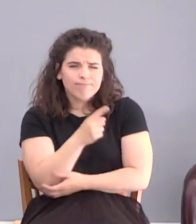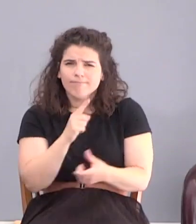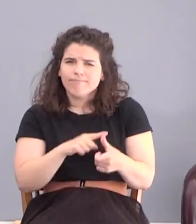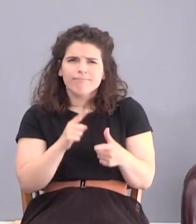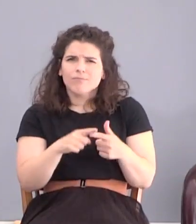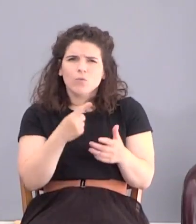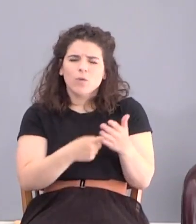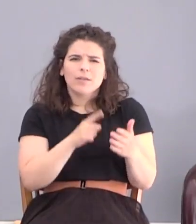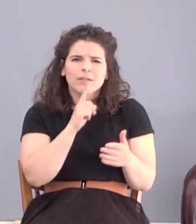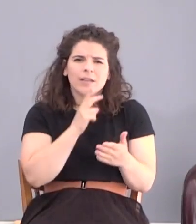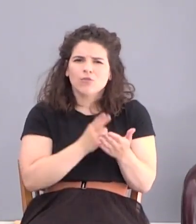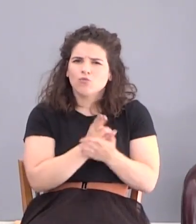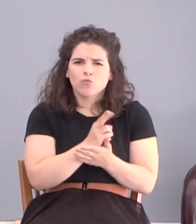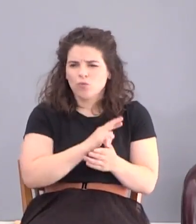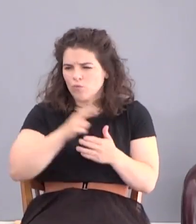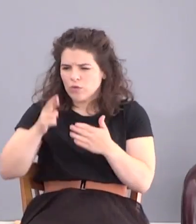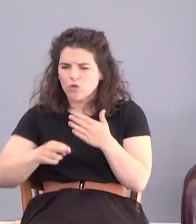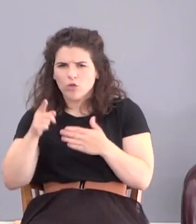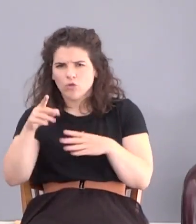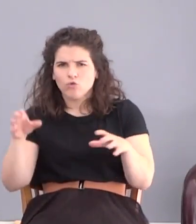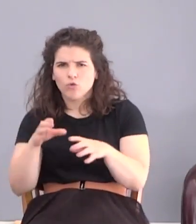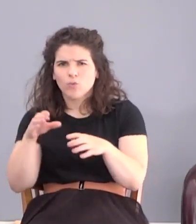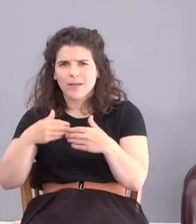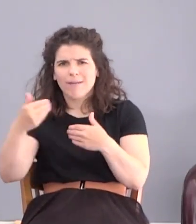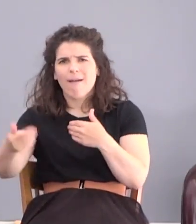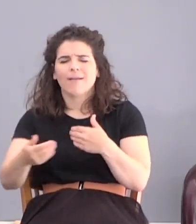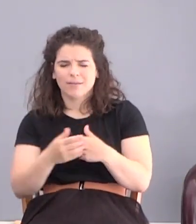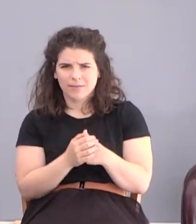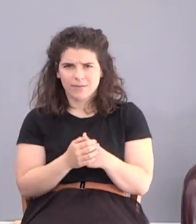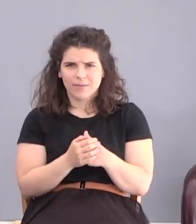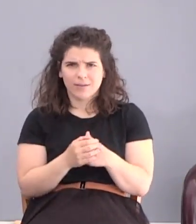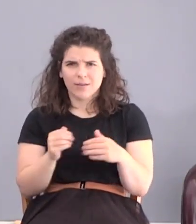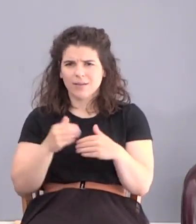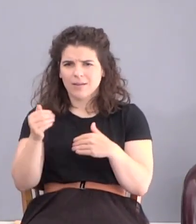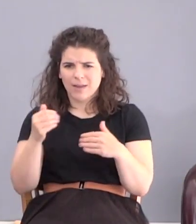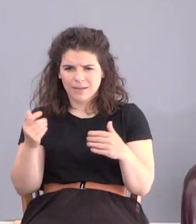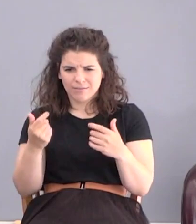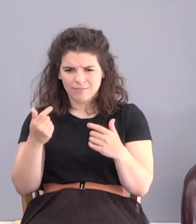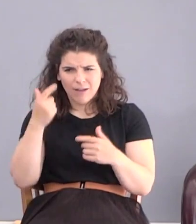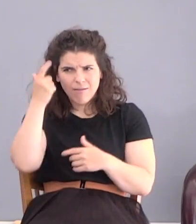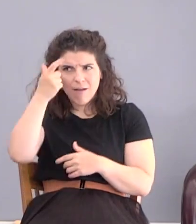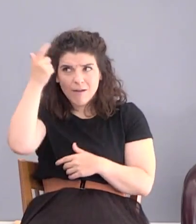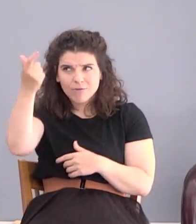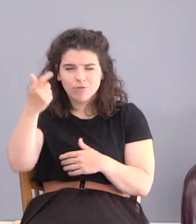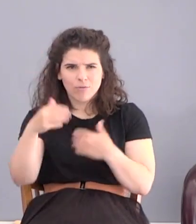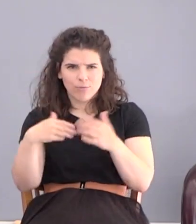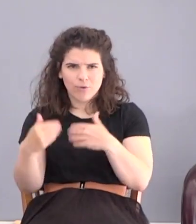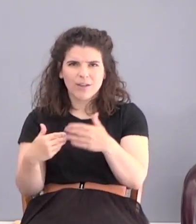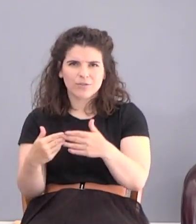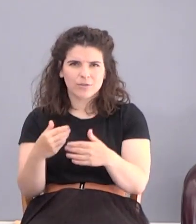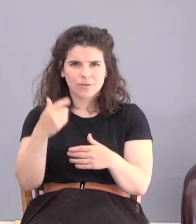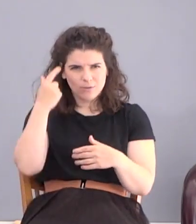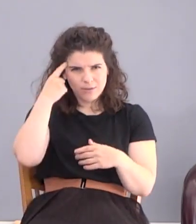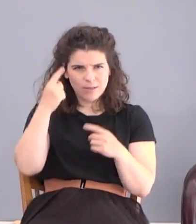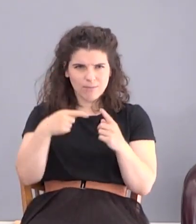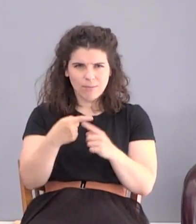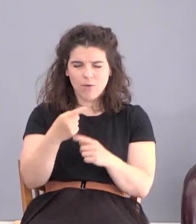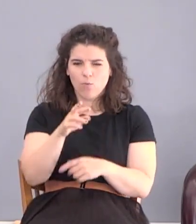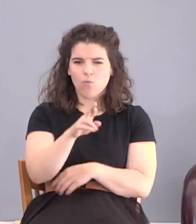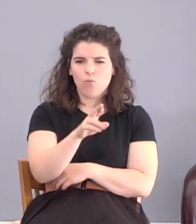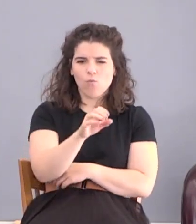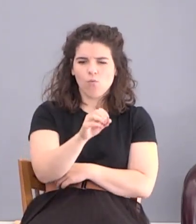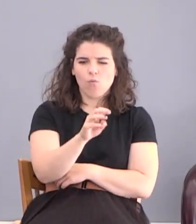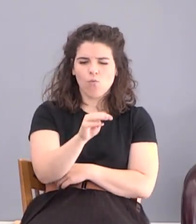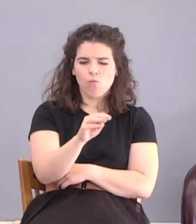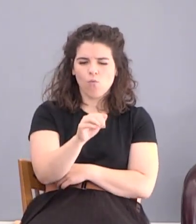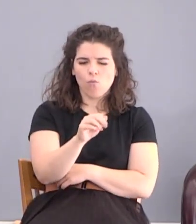does that truth then result in you doing next? What's the next logical progression? You know, you think of Romans chapter 12, the same concept